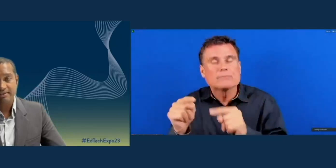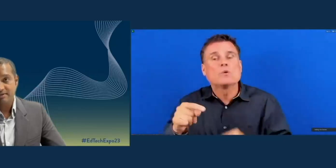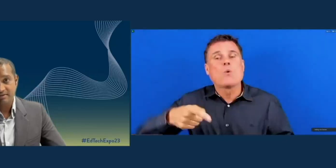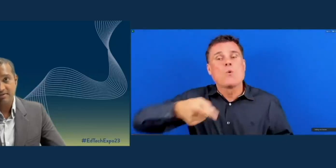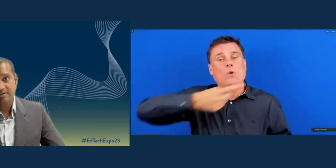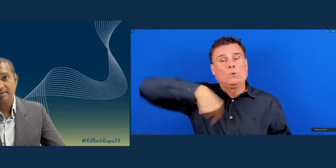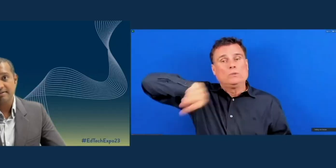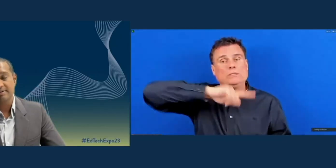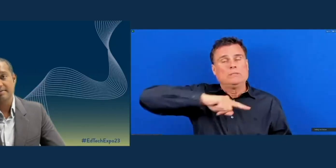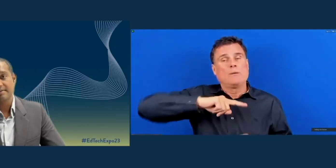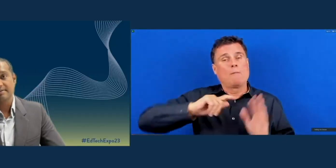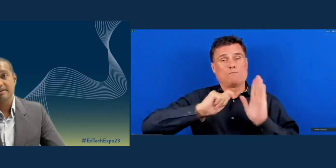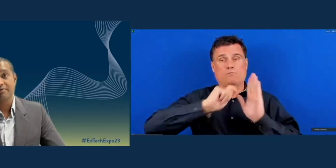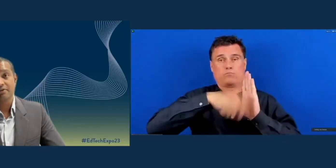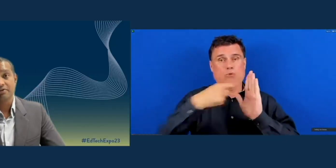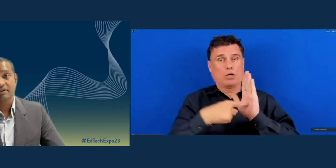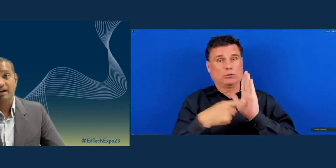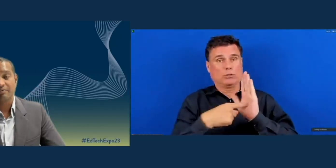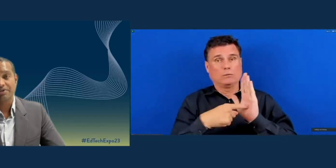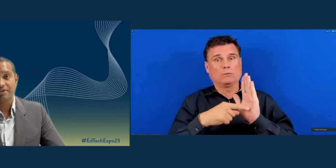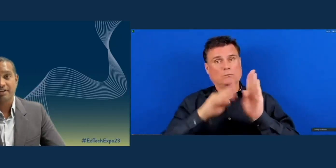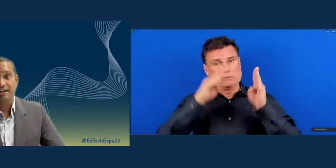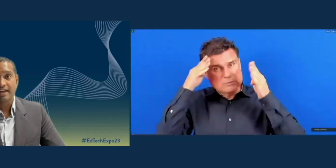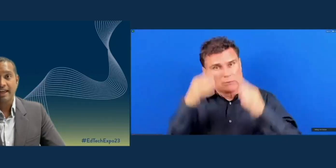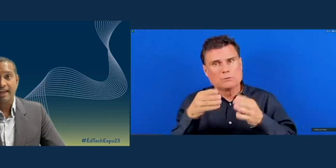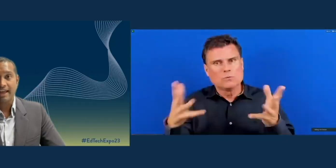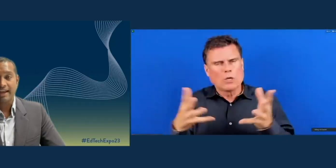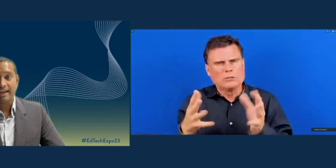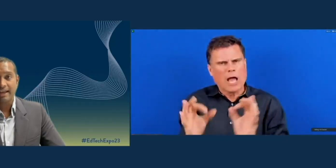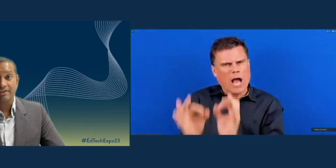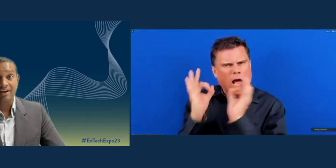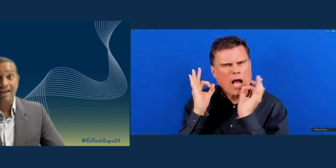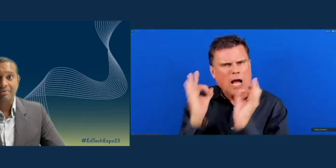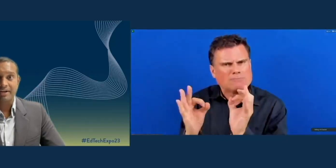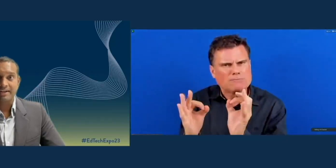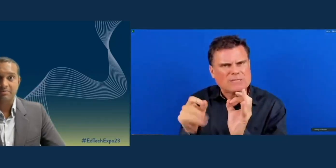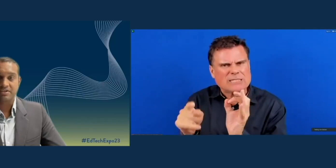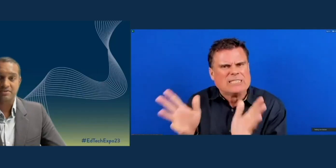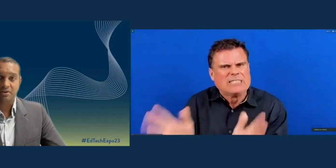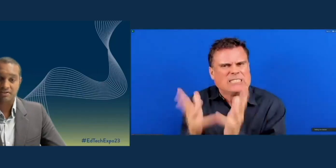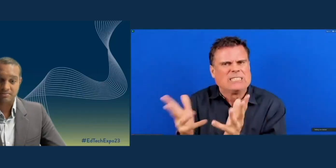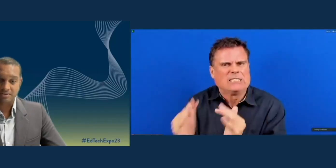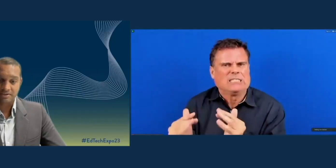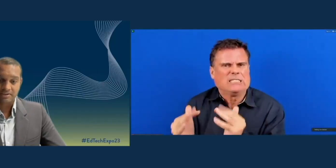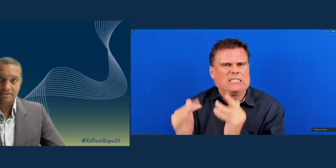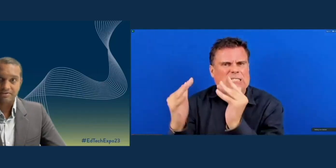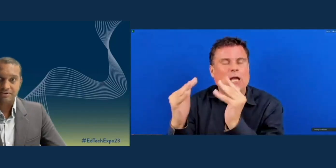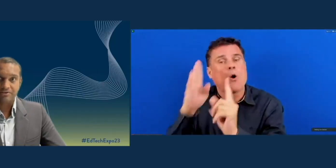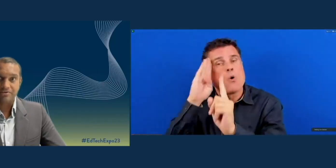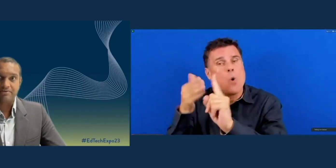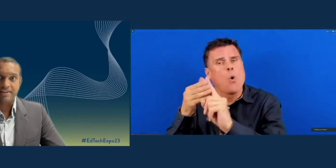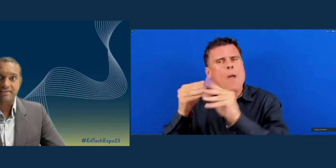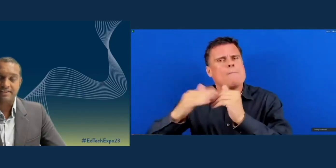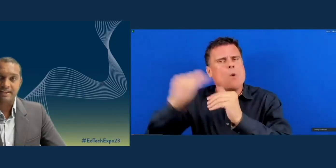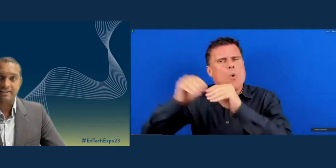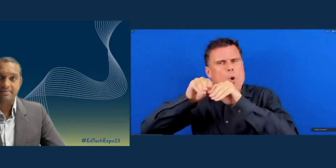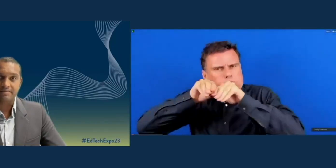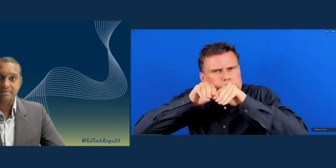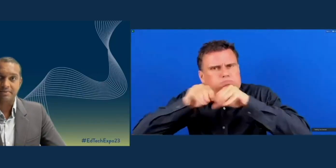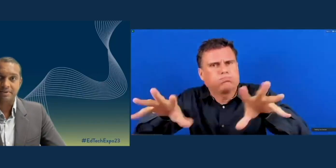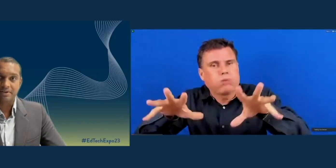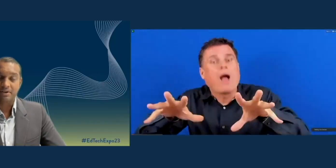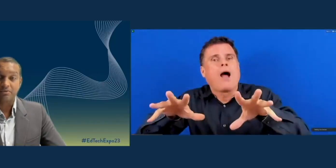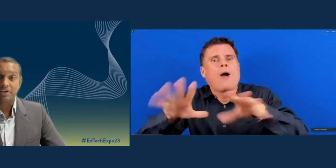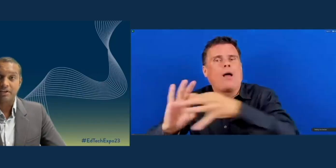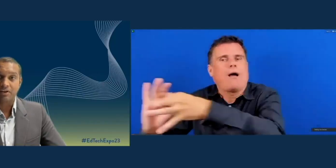stay focused on our mission, and collaborate as much as possible. You know, don't reinvent things that other